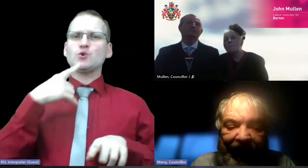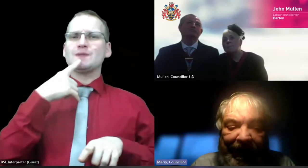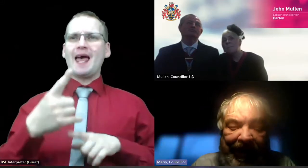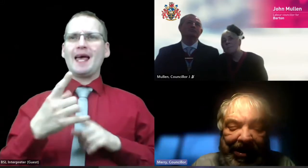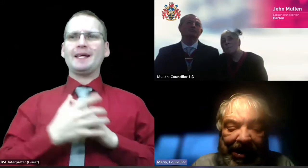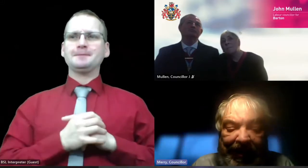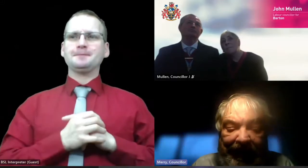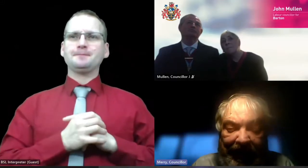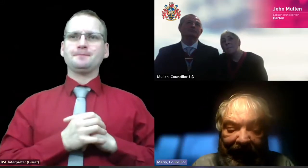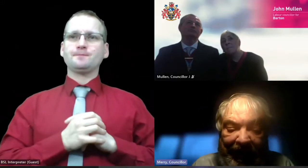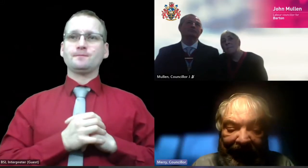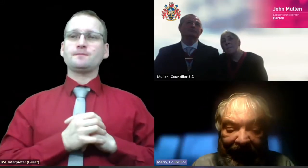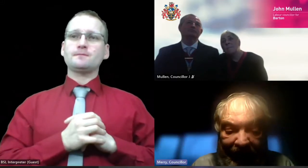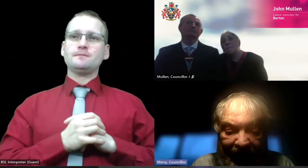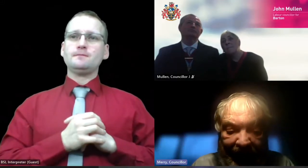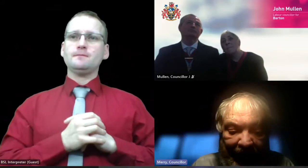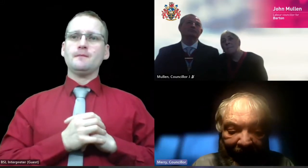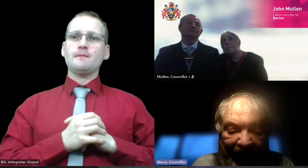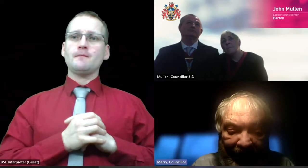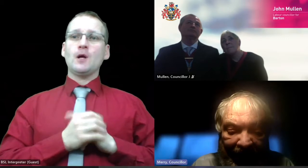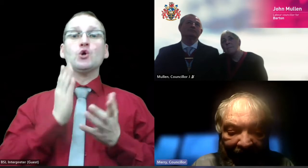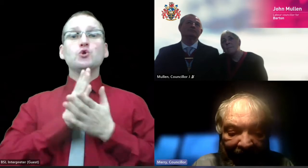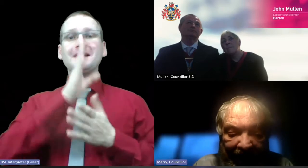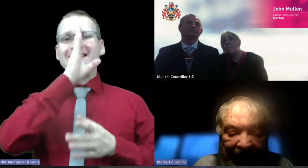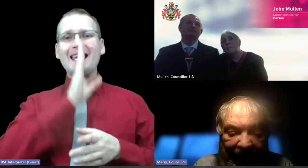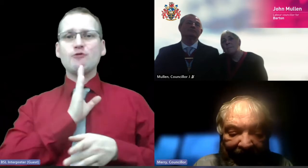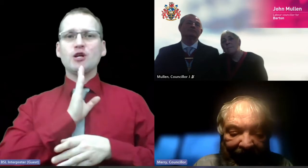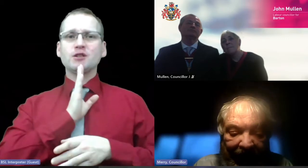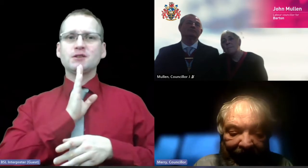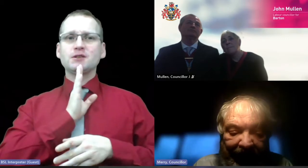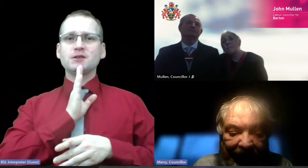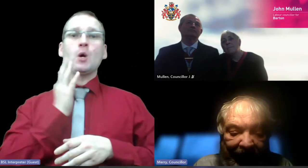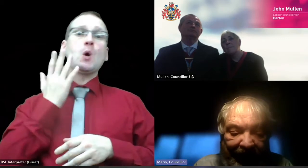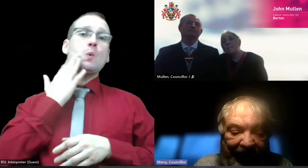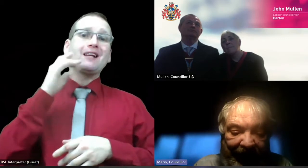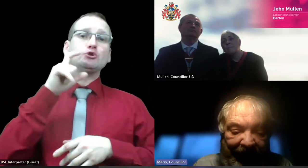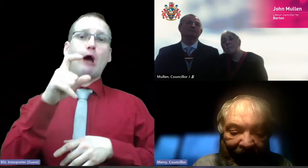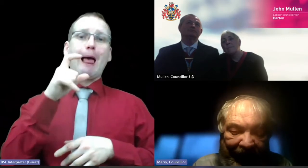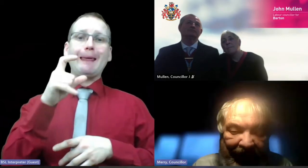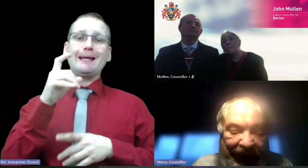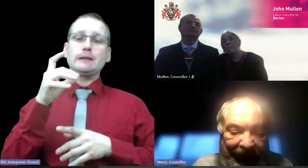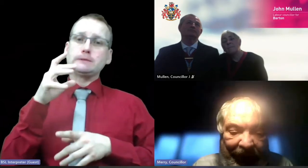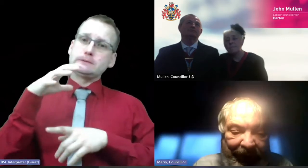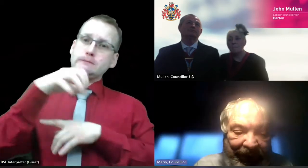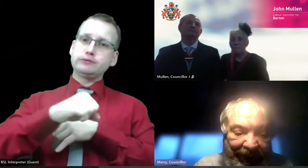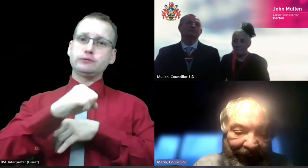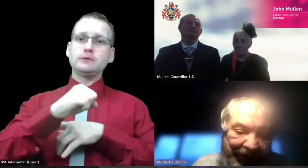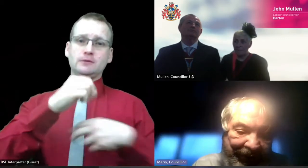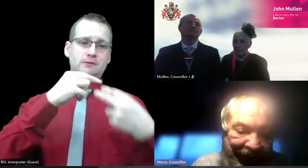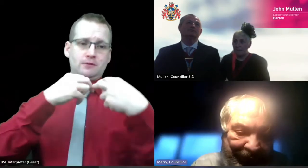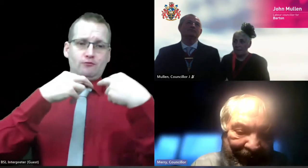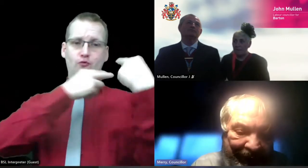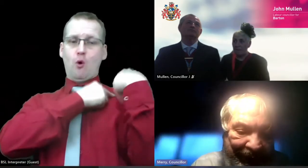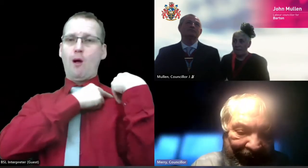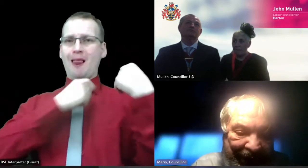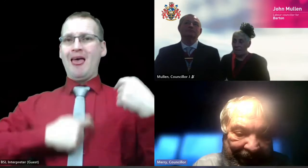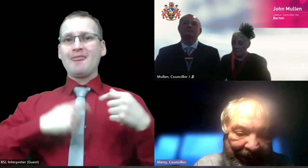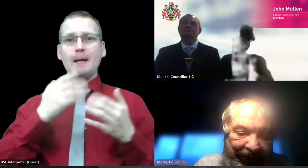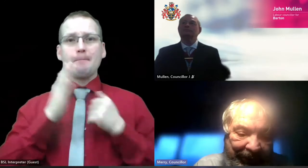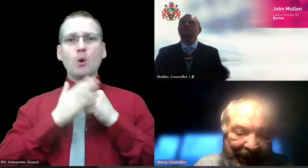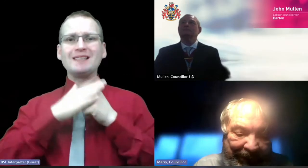that to be serious for a moment, when Charlie took office, I think he thought that the most serious